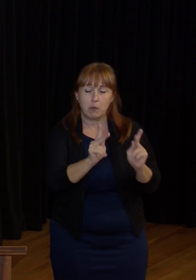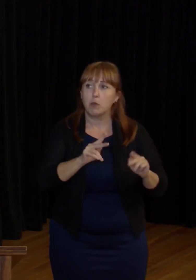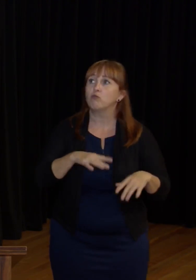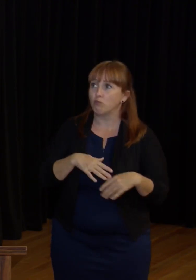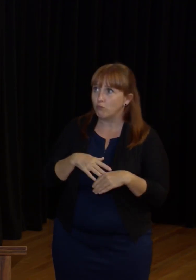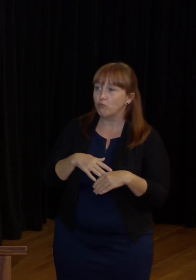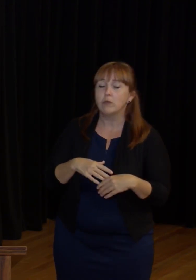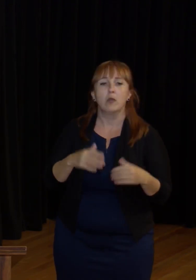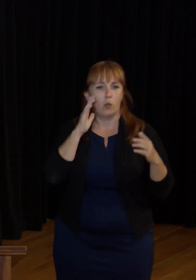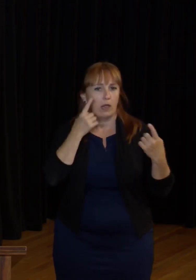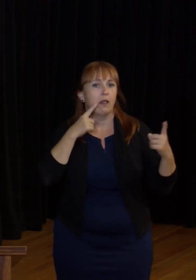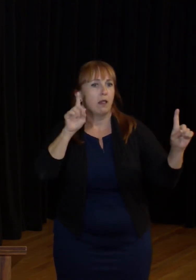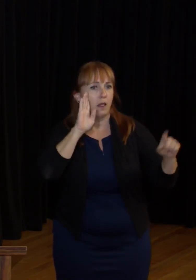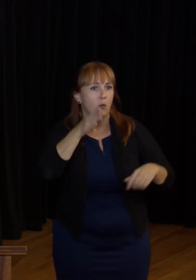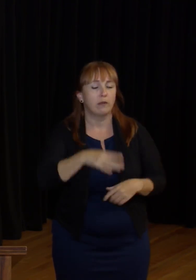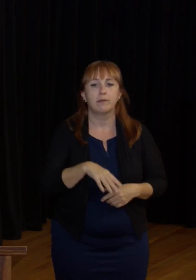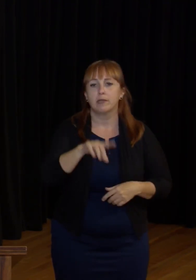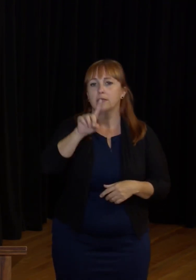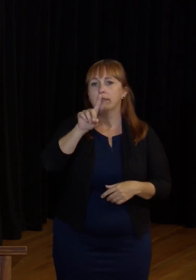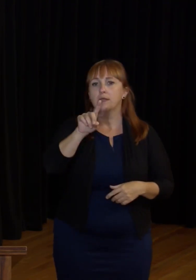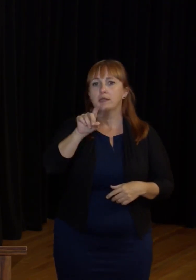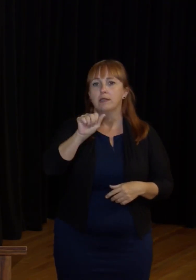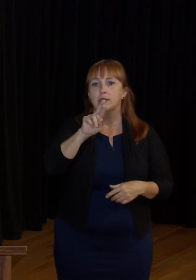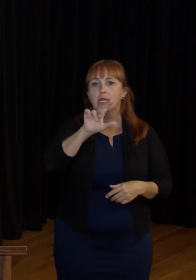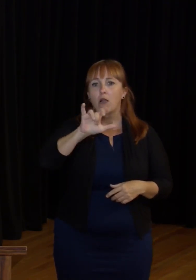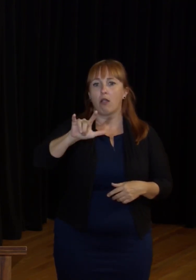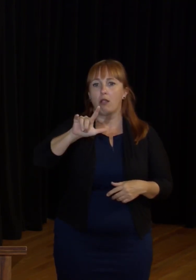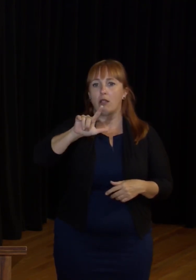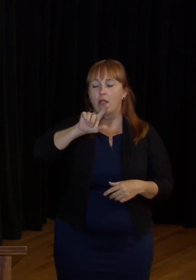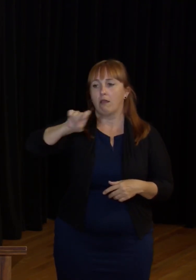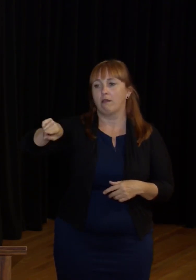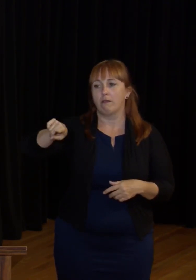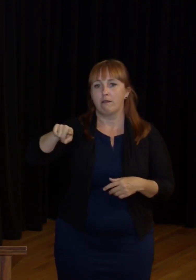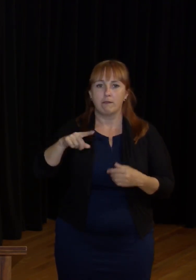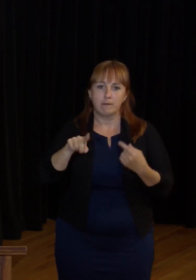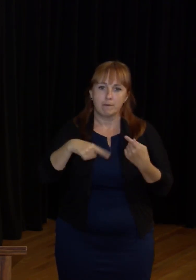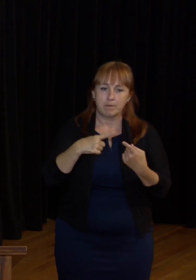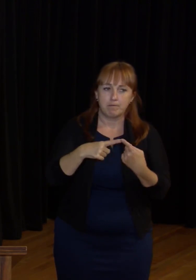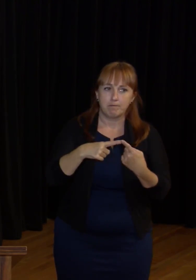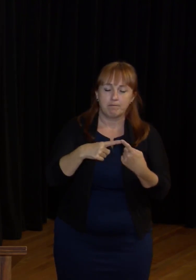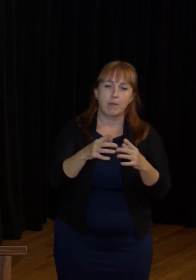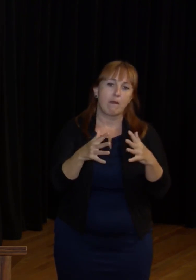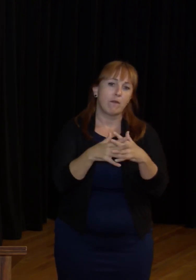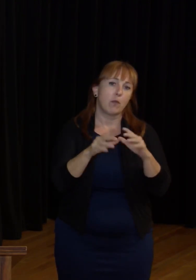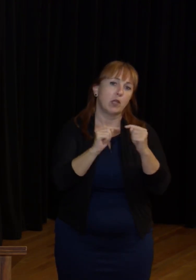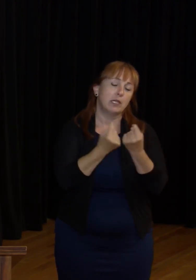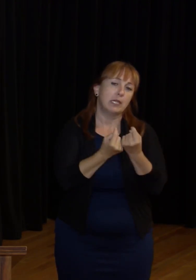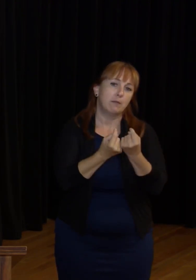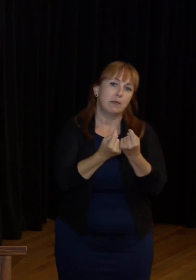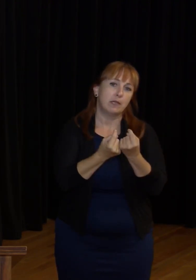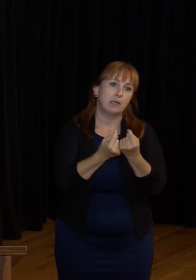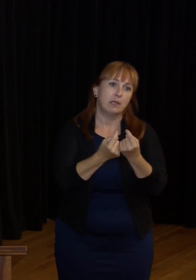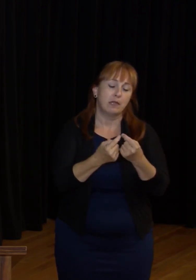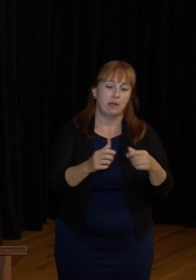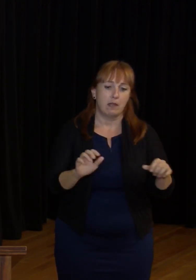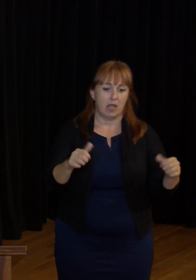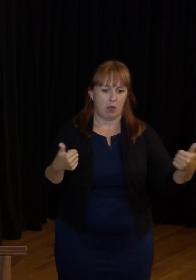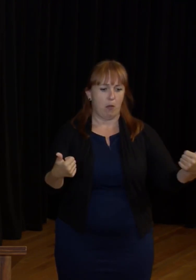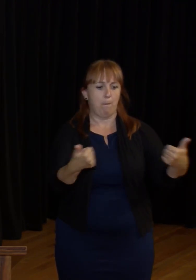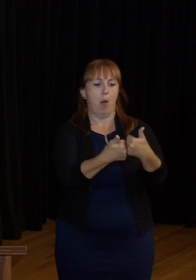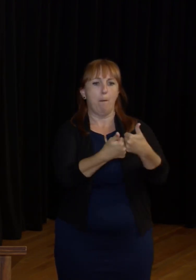there. Another one from Daryl Huff. How does it make sense to football teams that compete against each other with